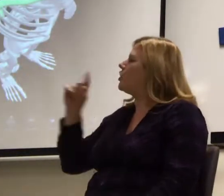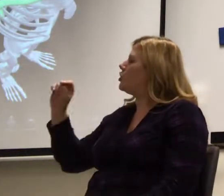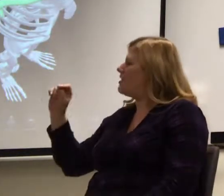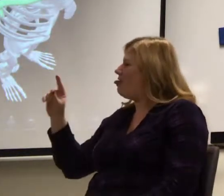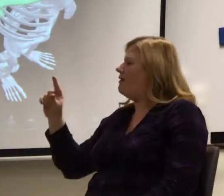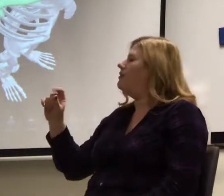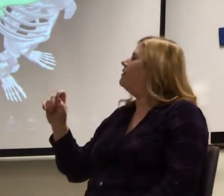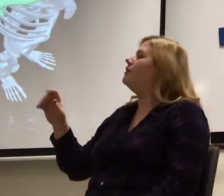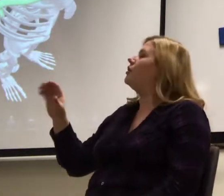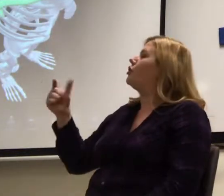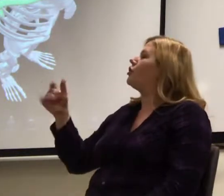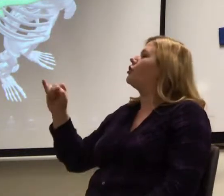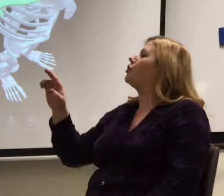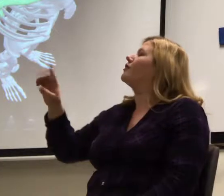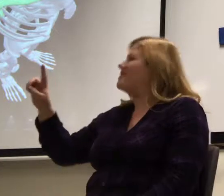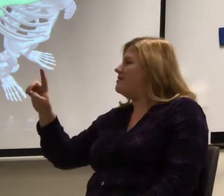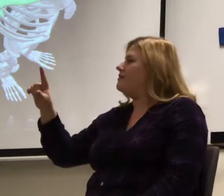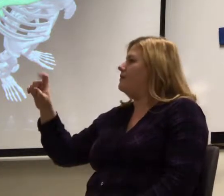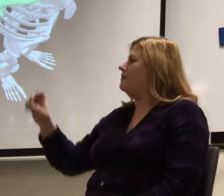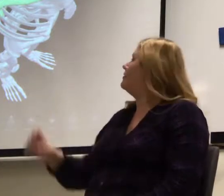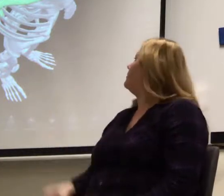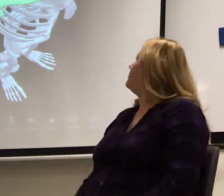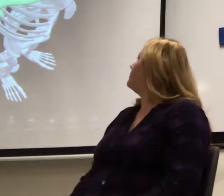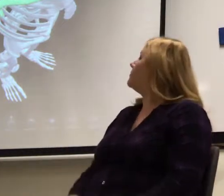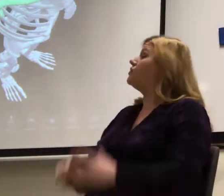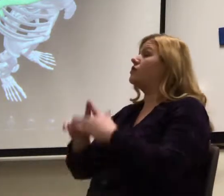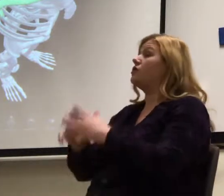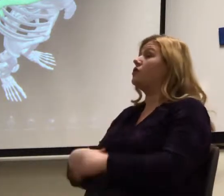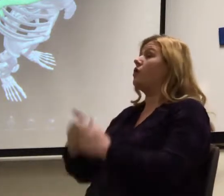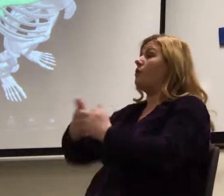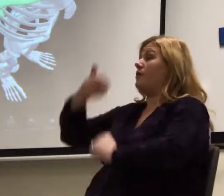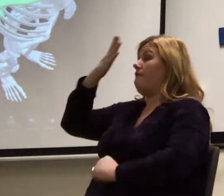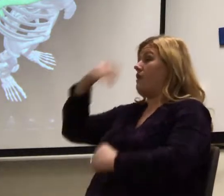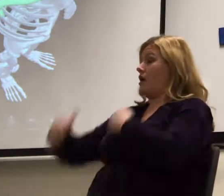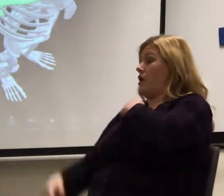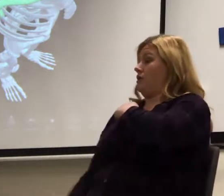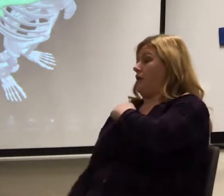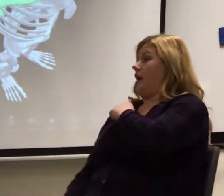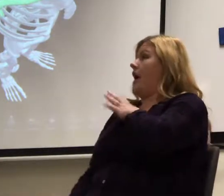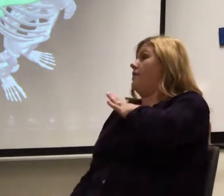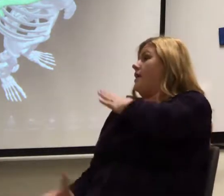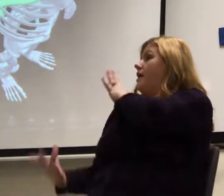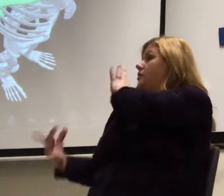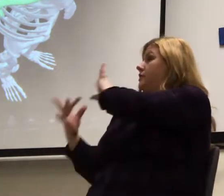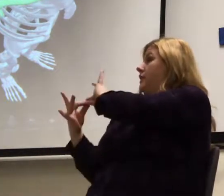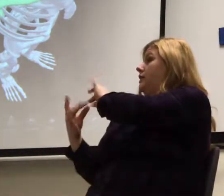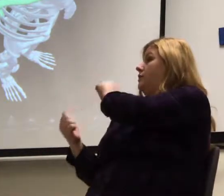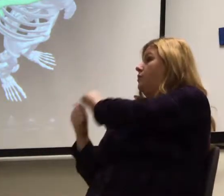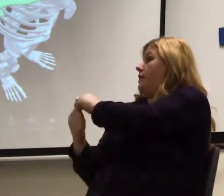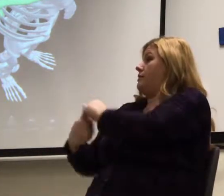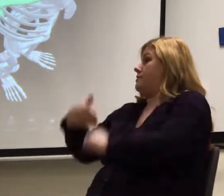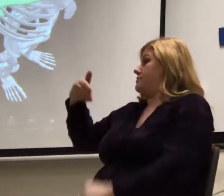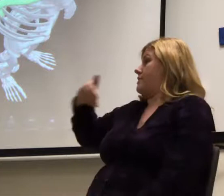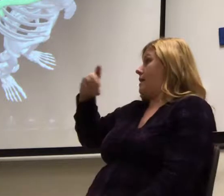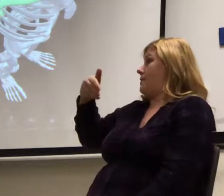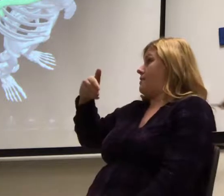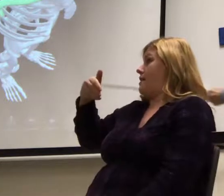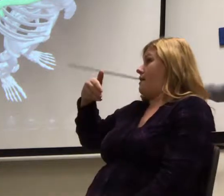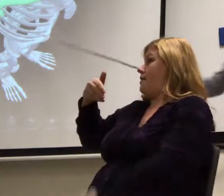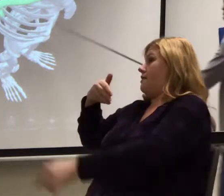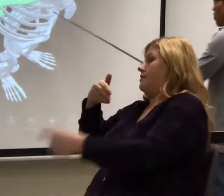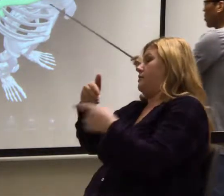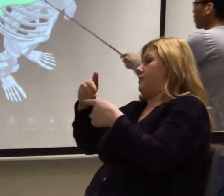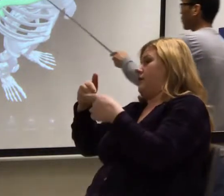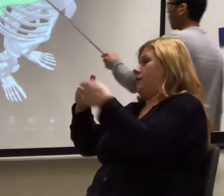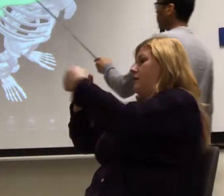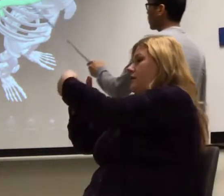They start in the front, the clavicle does, and it articulates with the scapula, then it goes around on the back. So